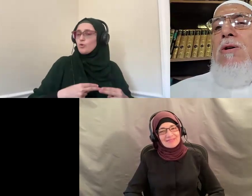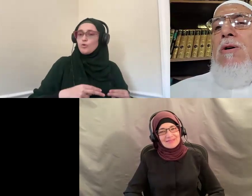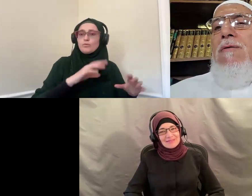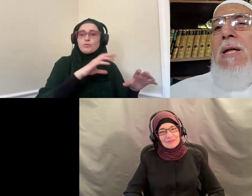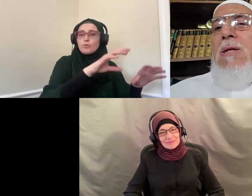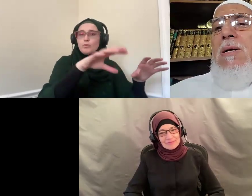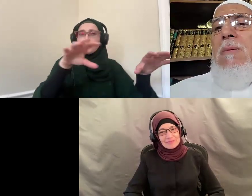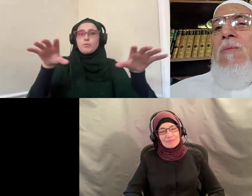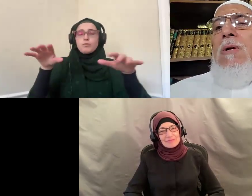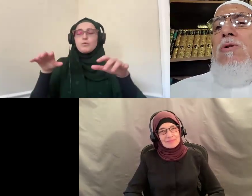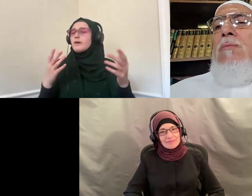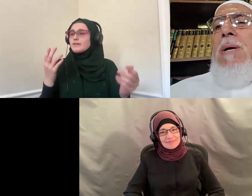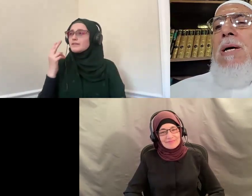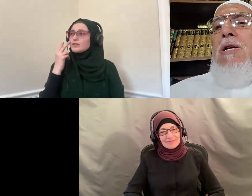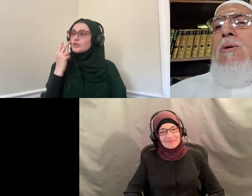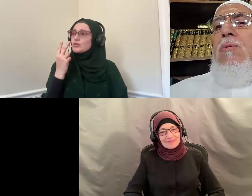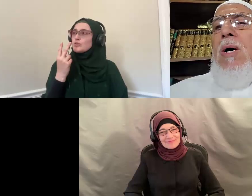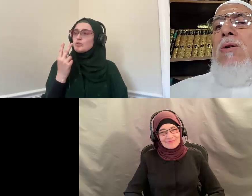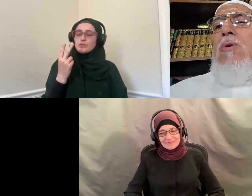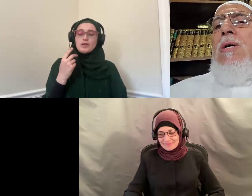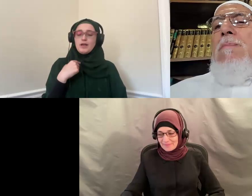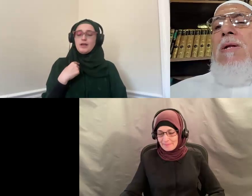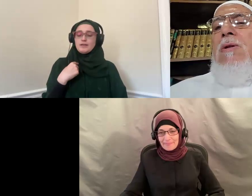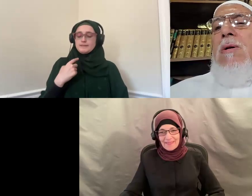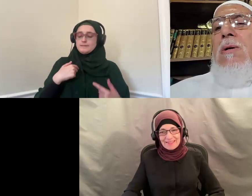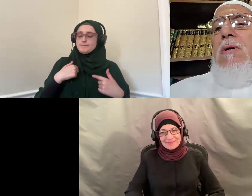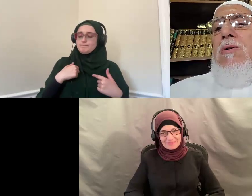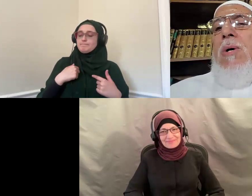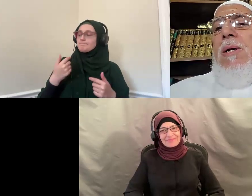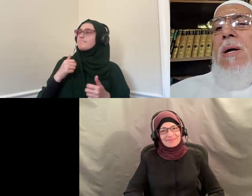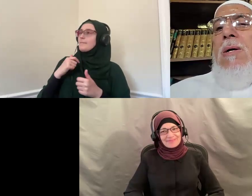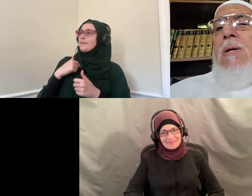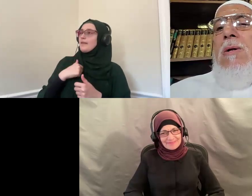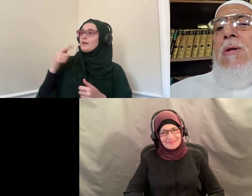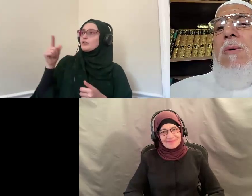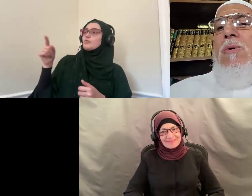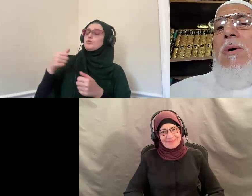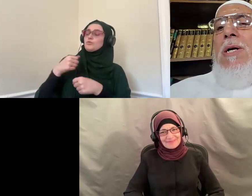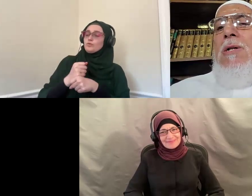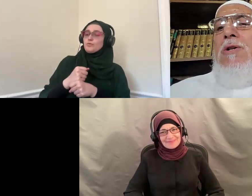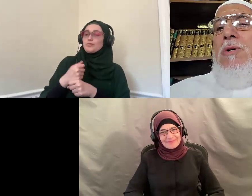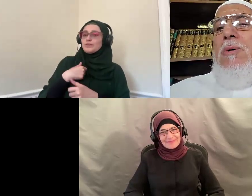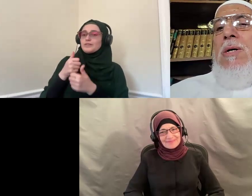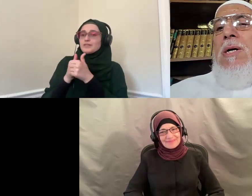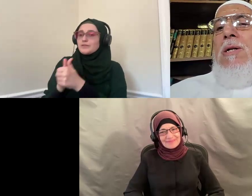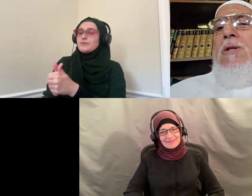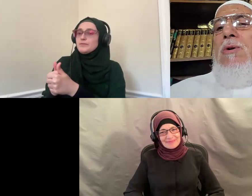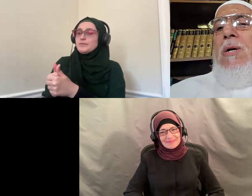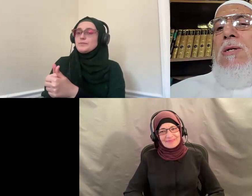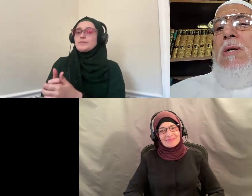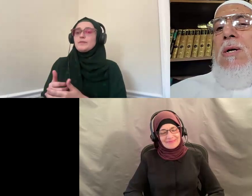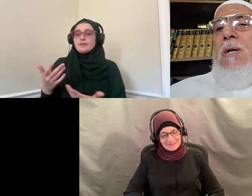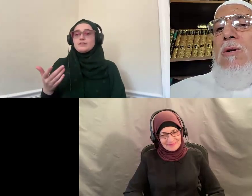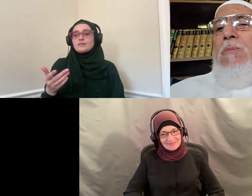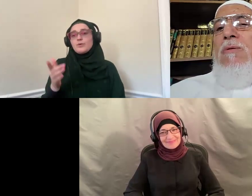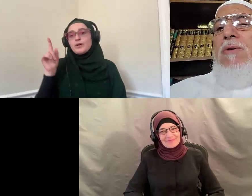inspire your faith to make you want to submit to Allah, the one who created you, created your